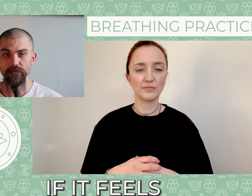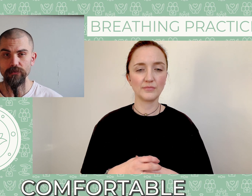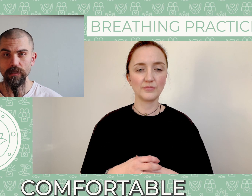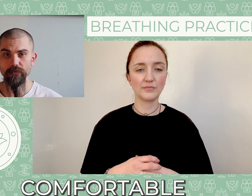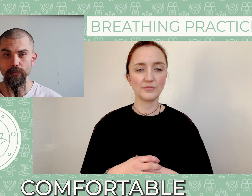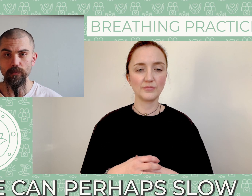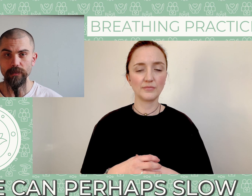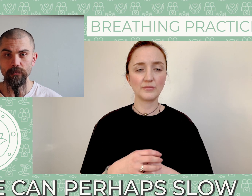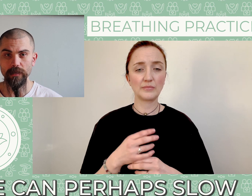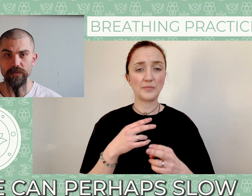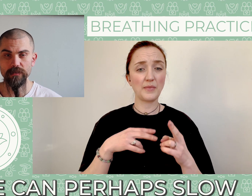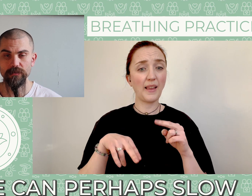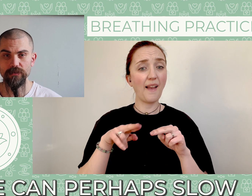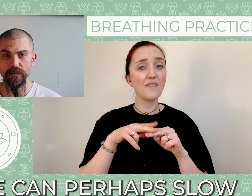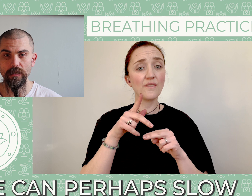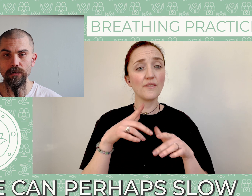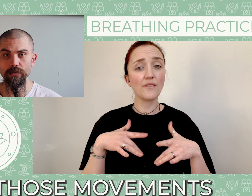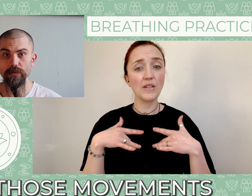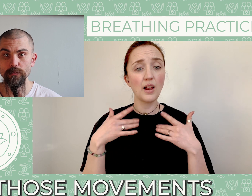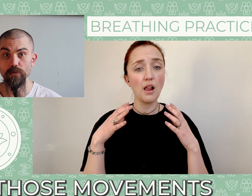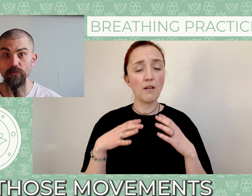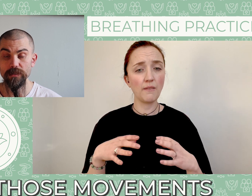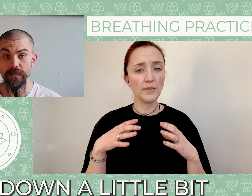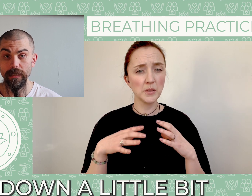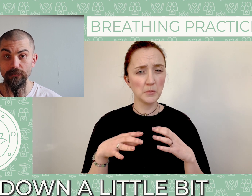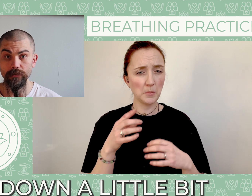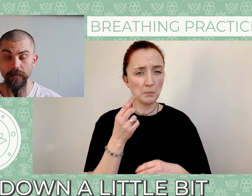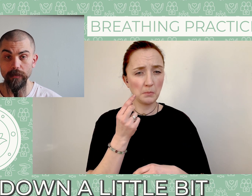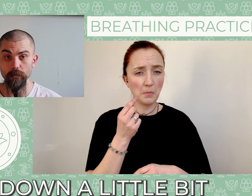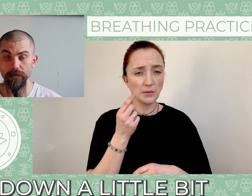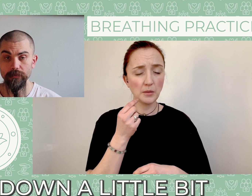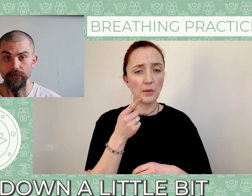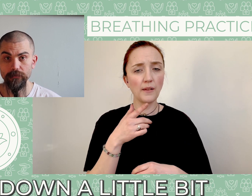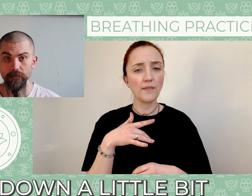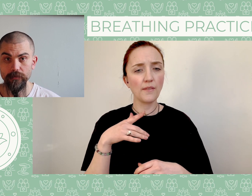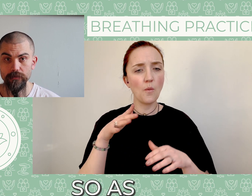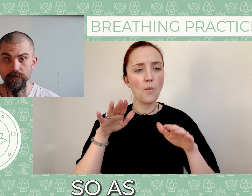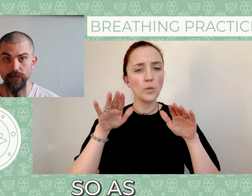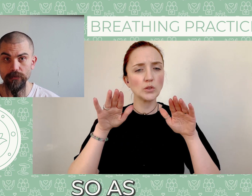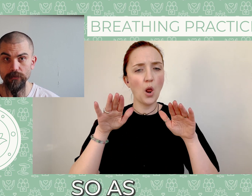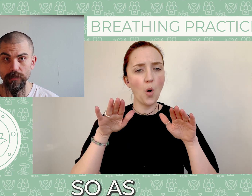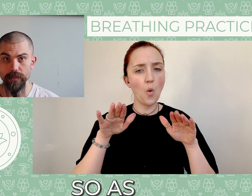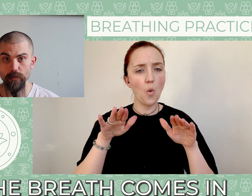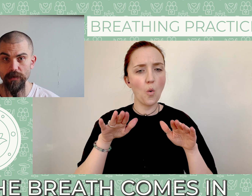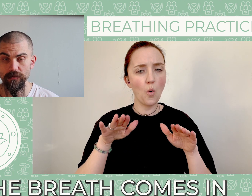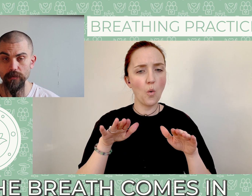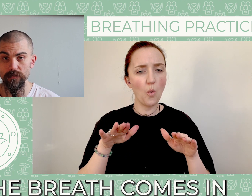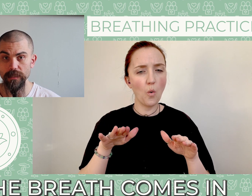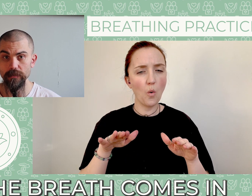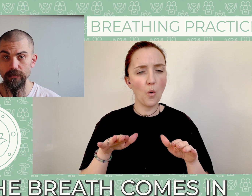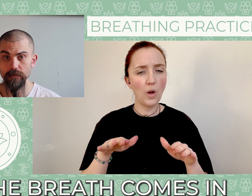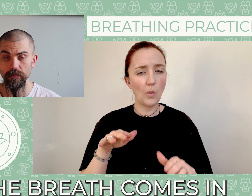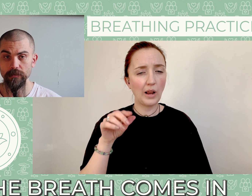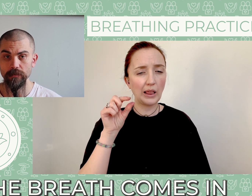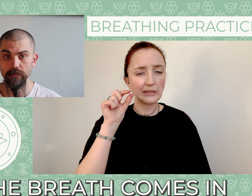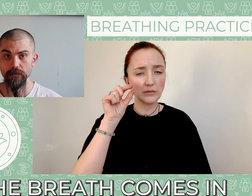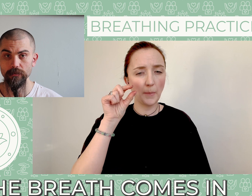If it feels comfortable, we could perhaps slow those movements down a little bit. So as the breath comes